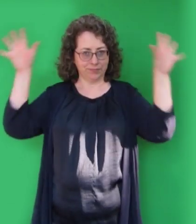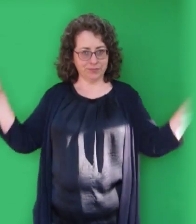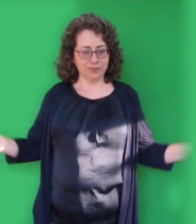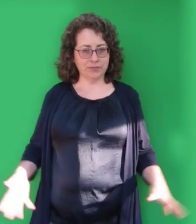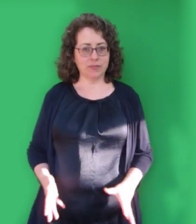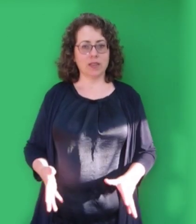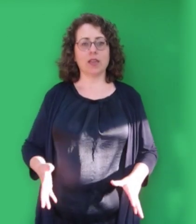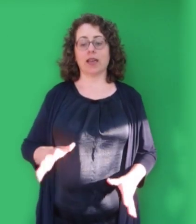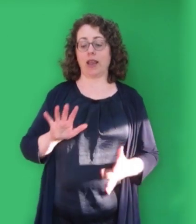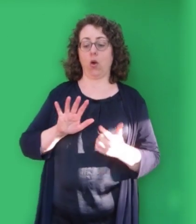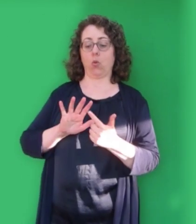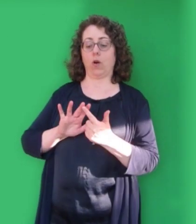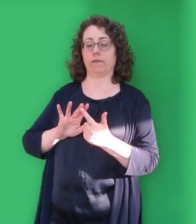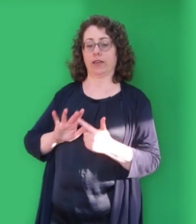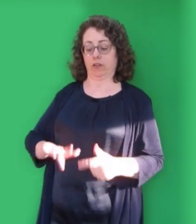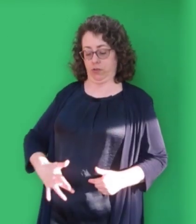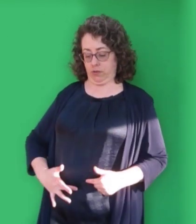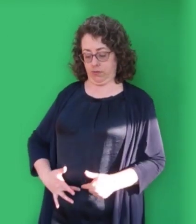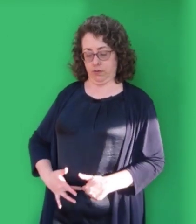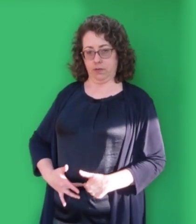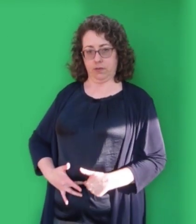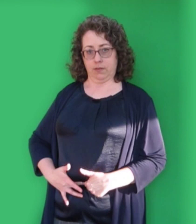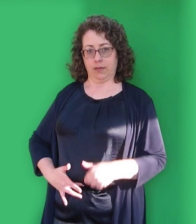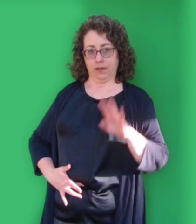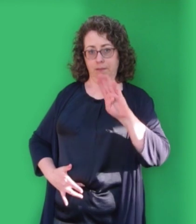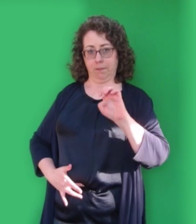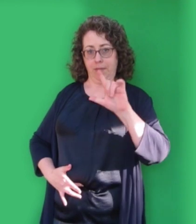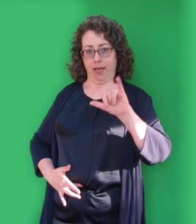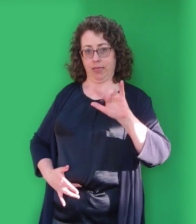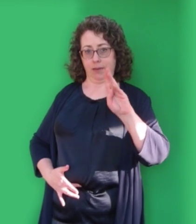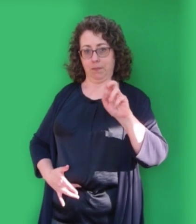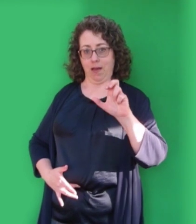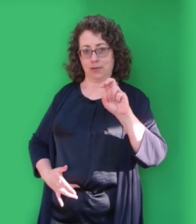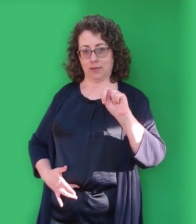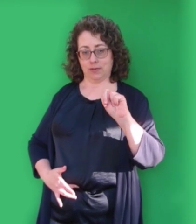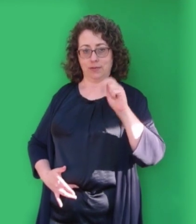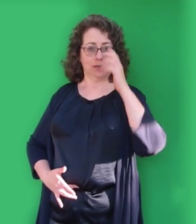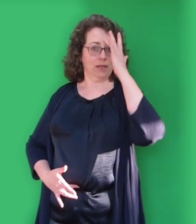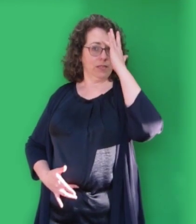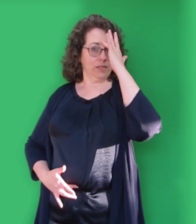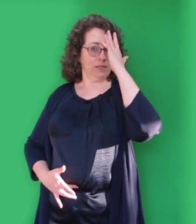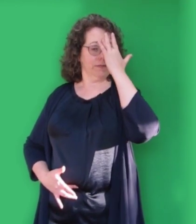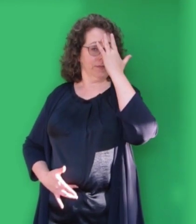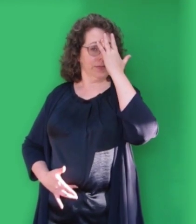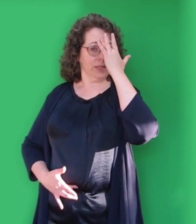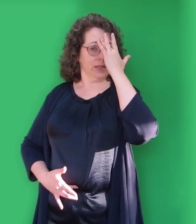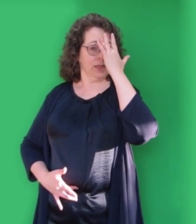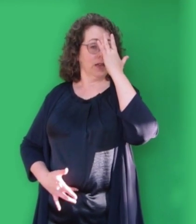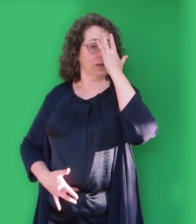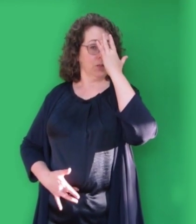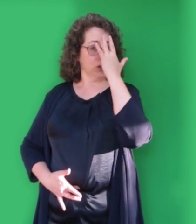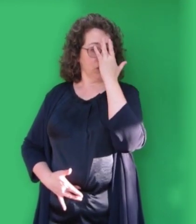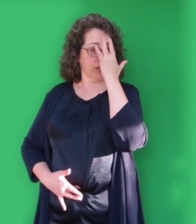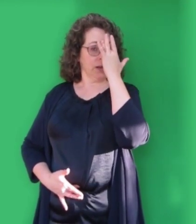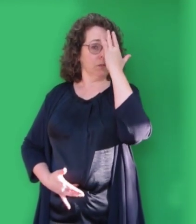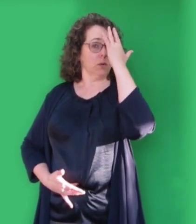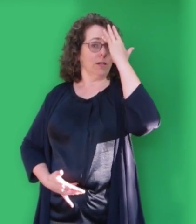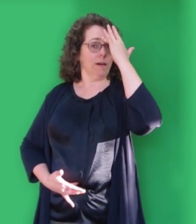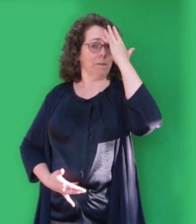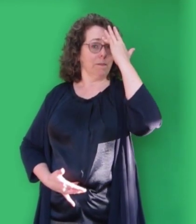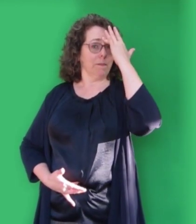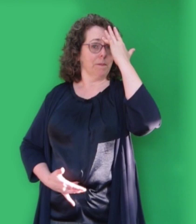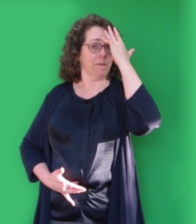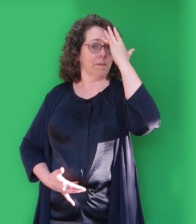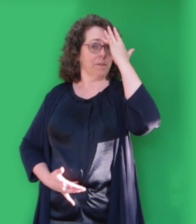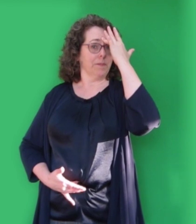Bring one finger to the belly button. Other hand comes to the third eye, the forehead in between the eyebrows. Push in and